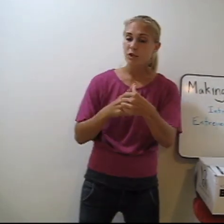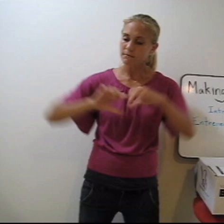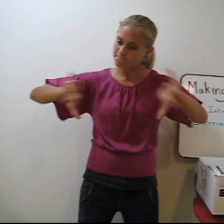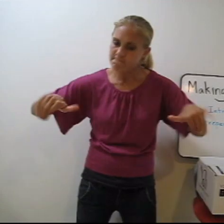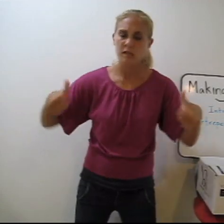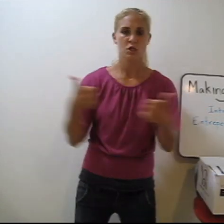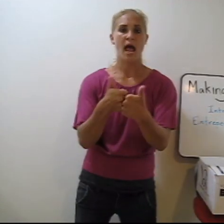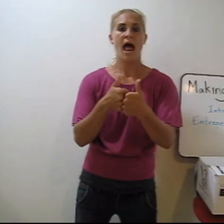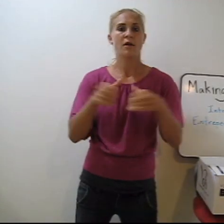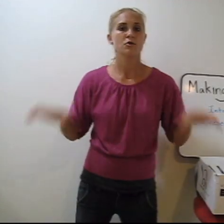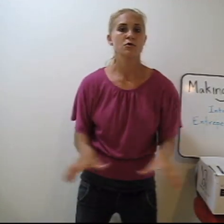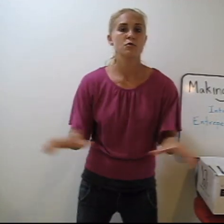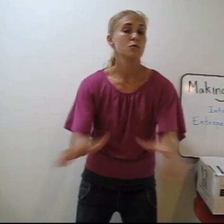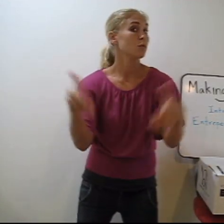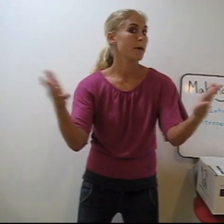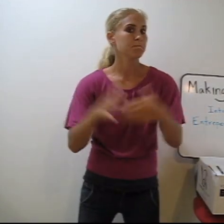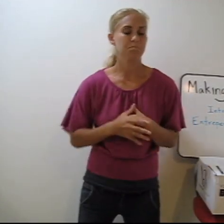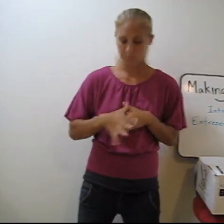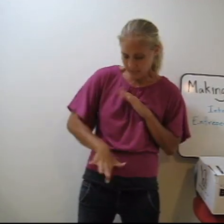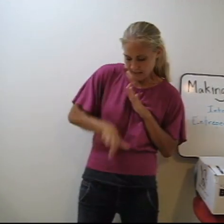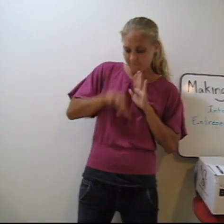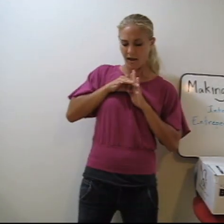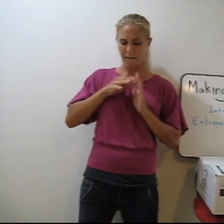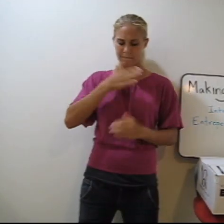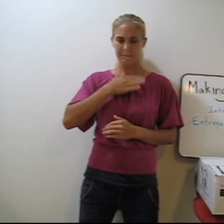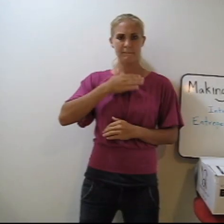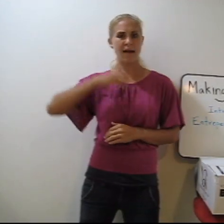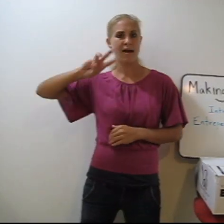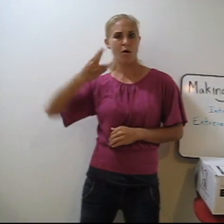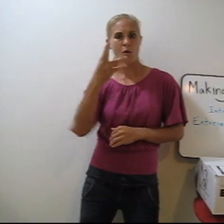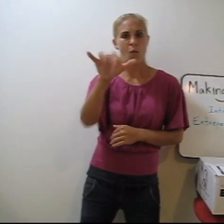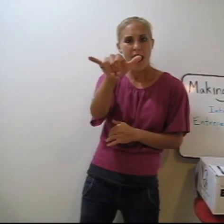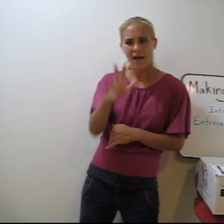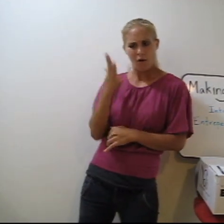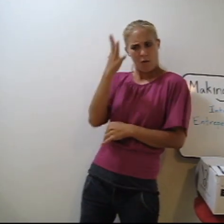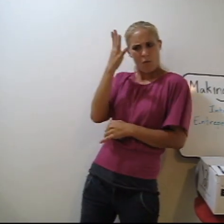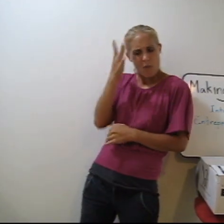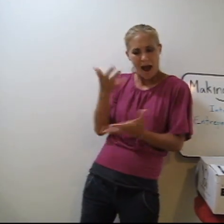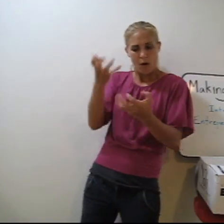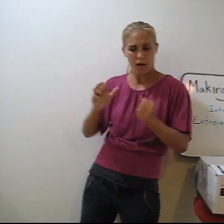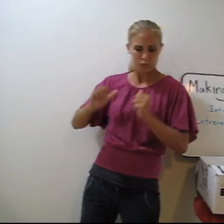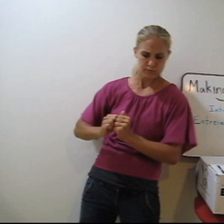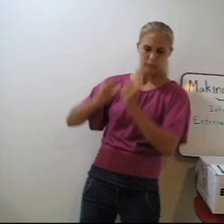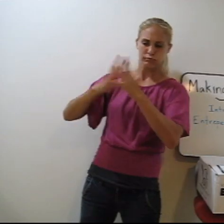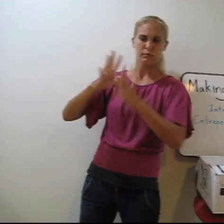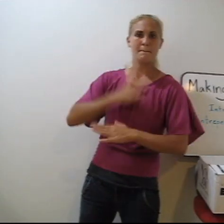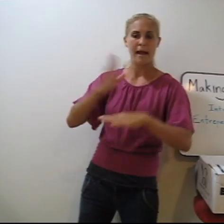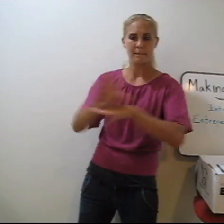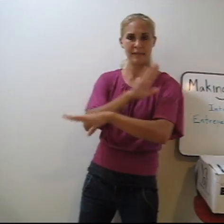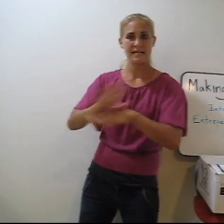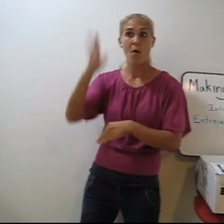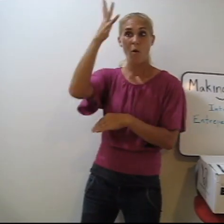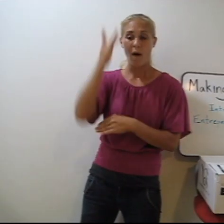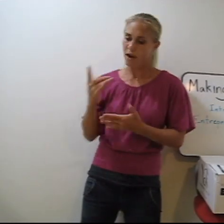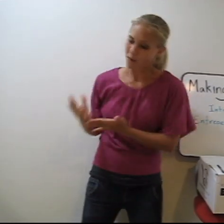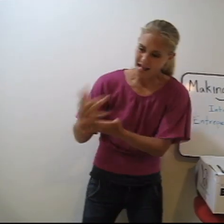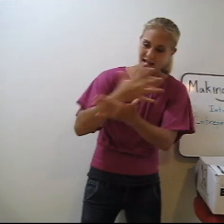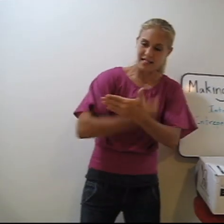do is to discover your why. Why do you want to be an entrepreneur? Why do you want to earn more money? Is it to send